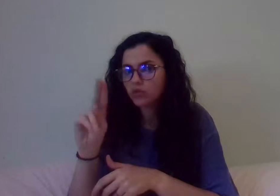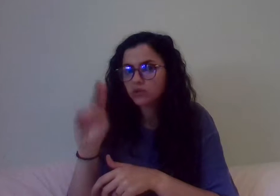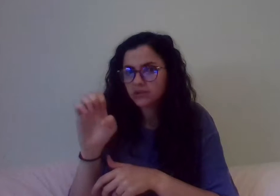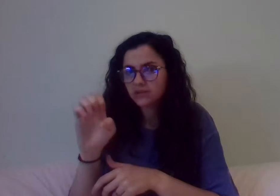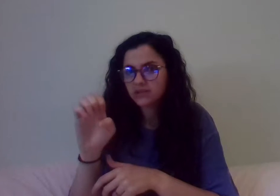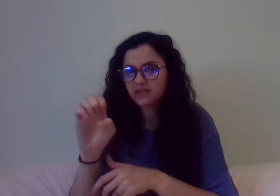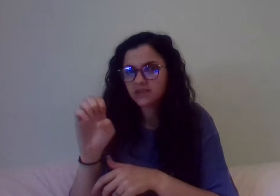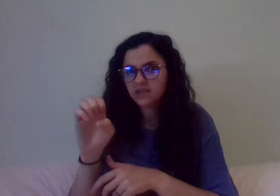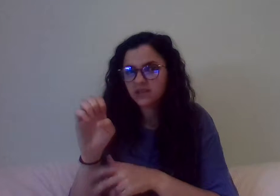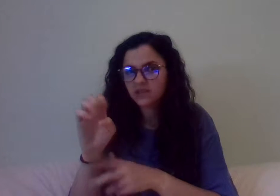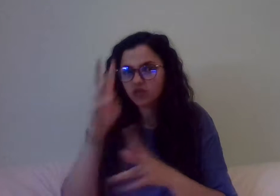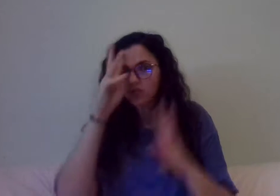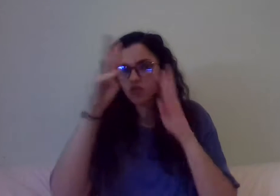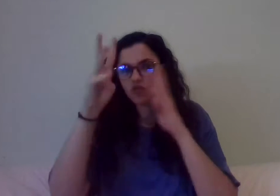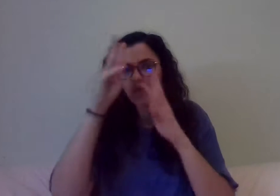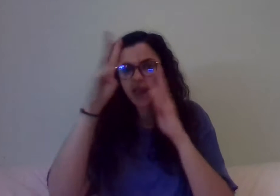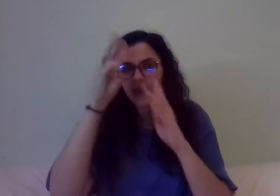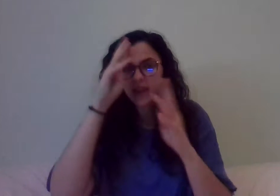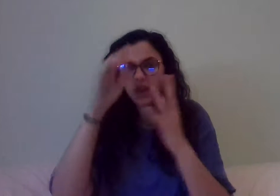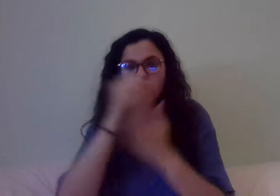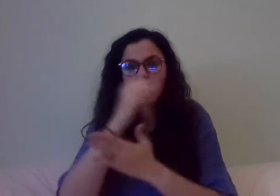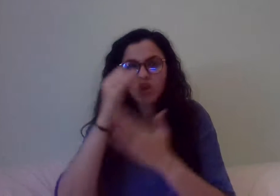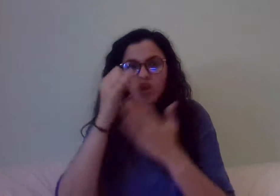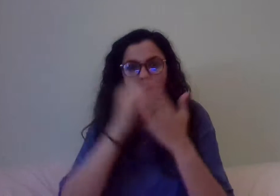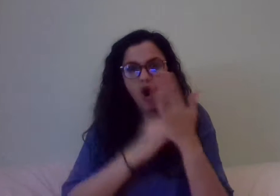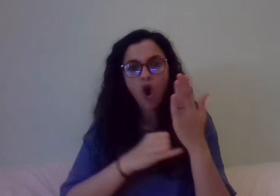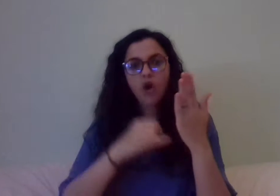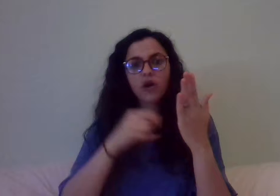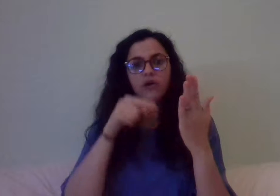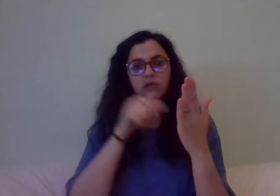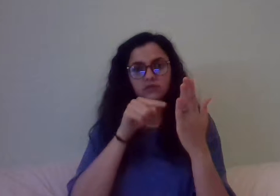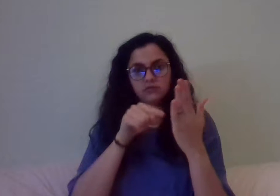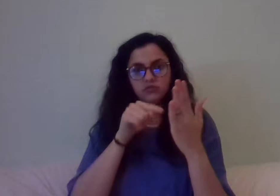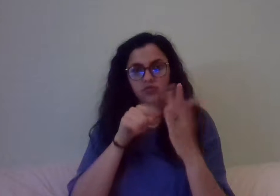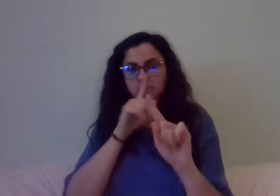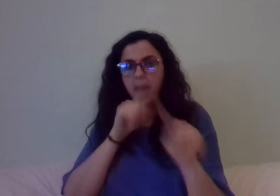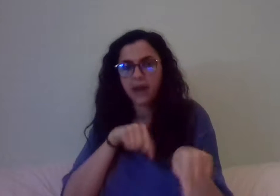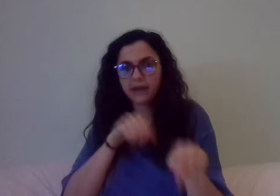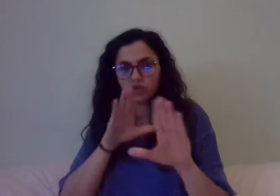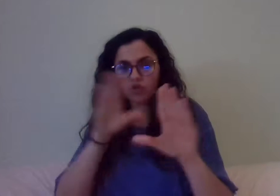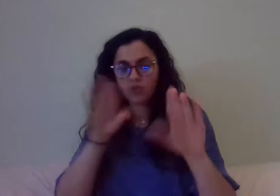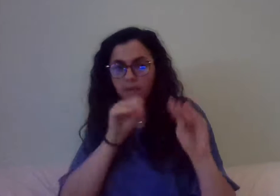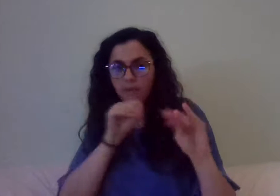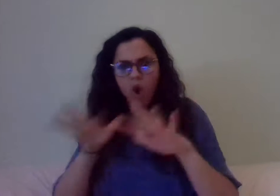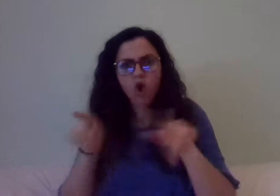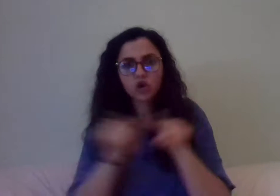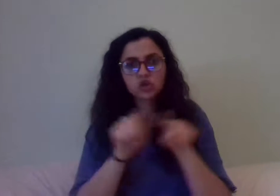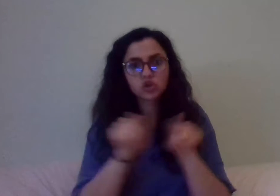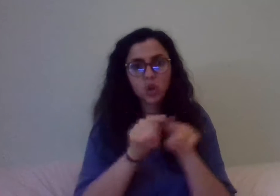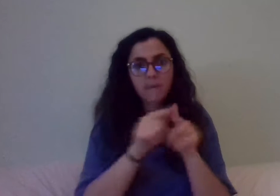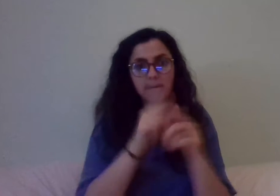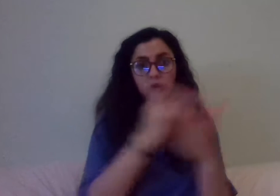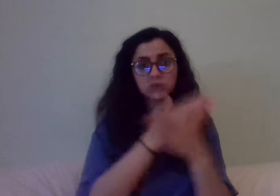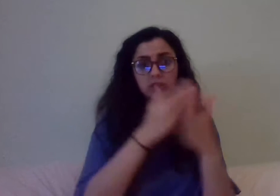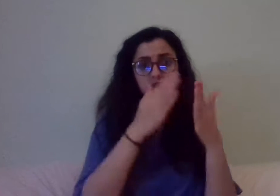creating art that is responding to the Great Migration, but it's also musicians. So this is called Jim Crow Train by Josh White.